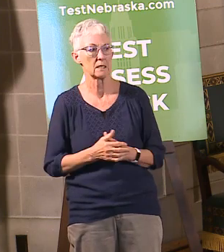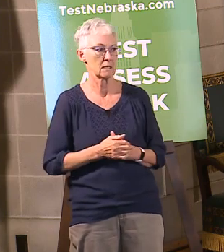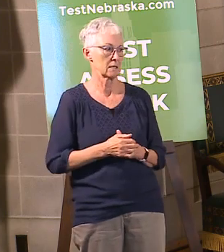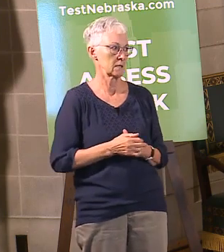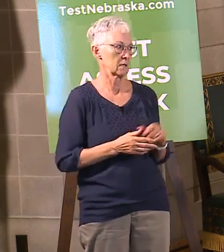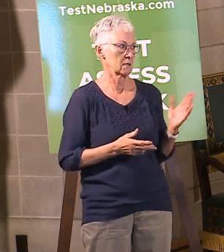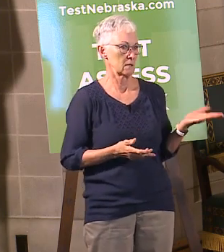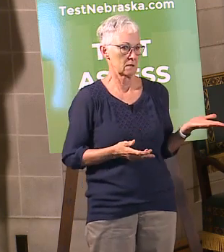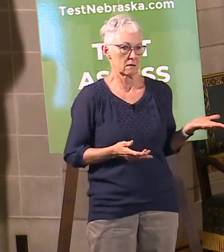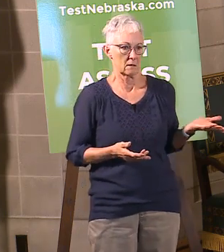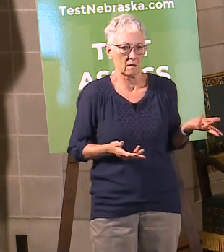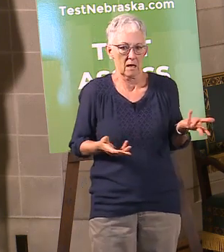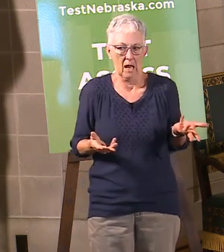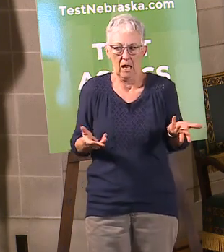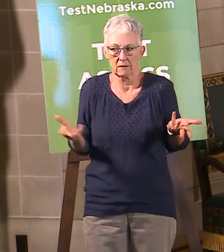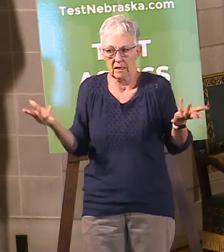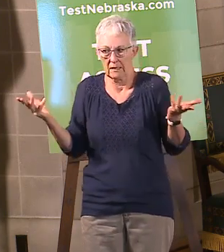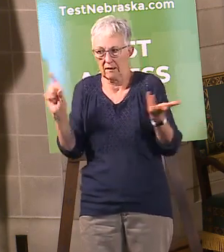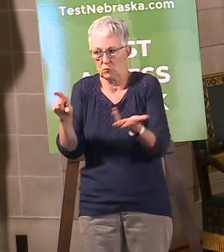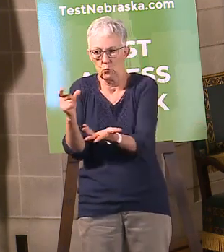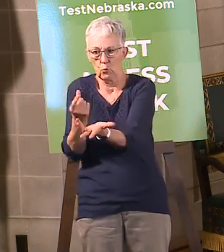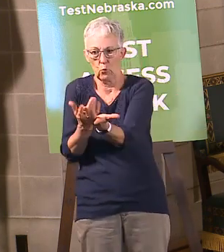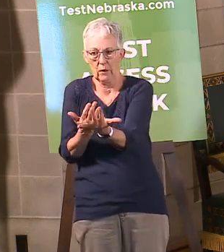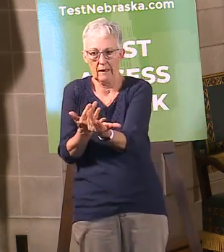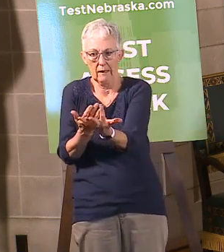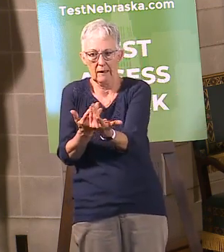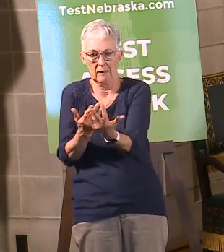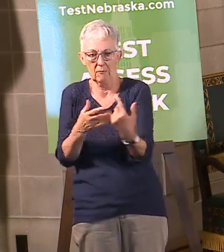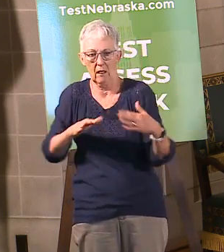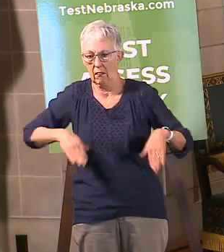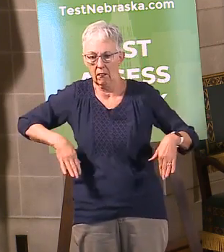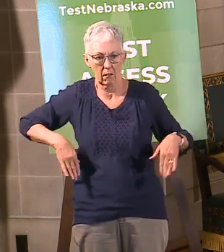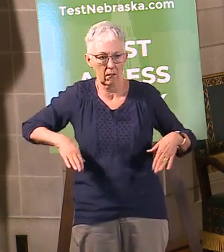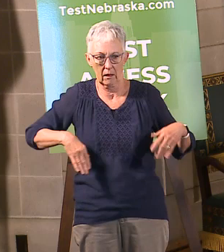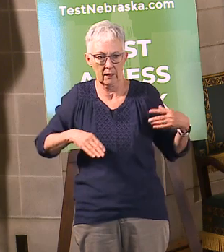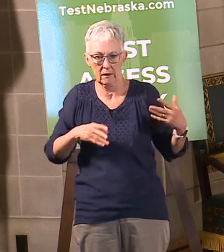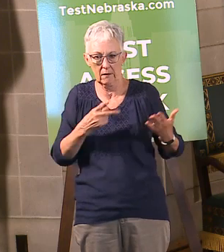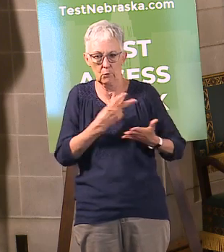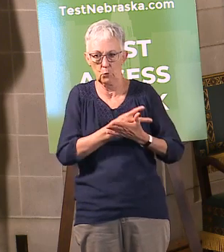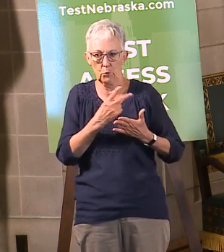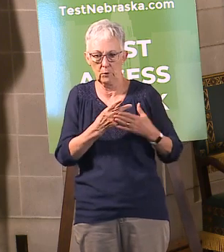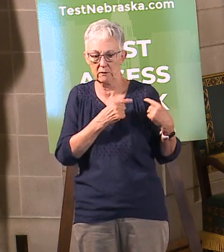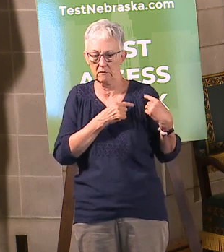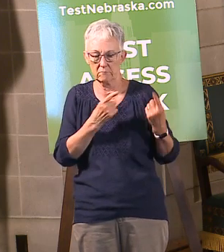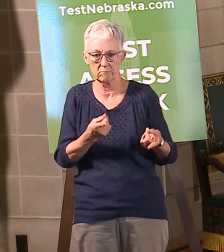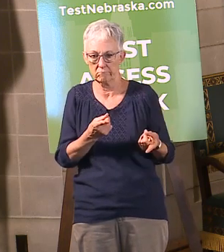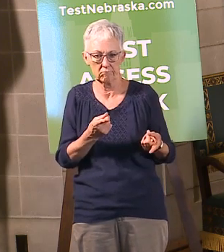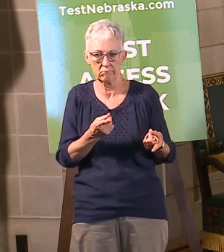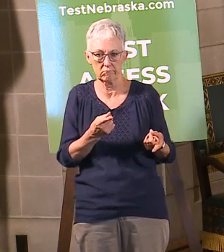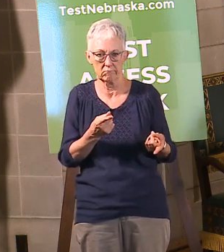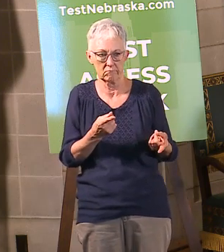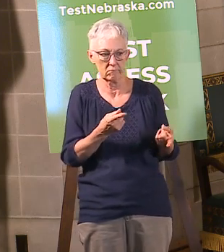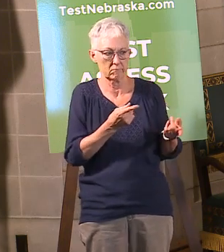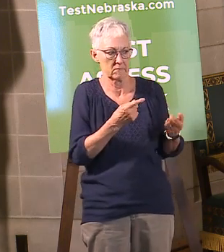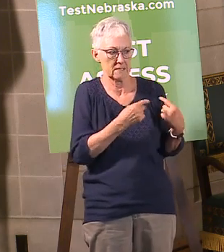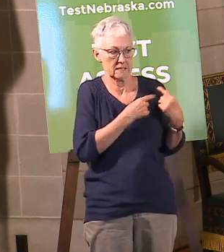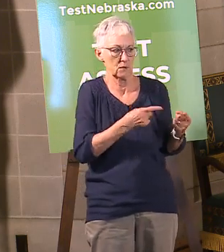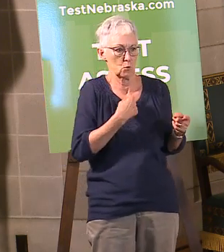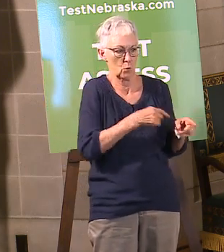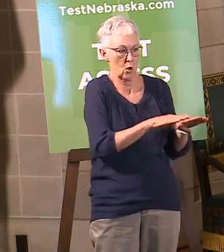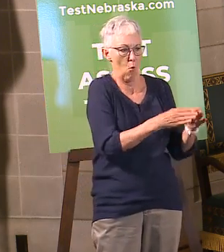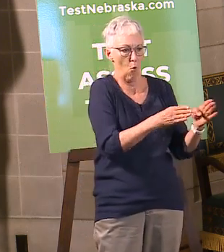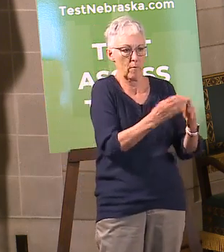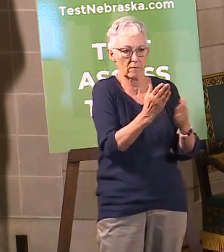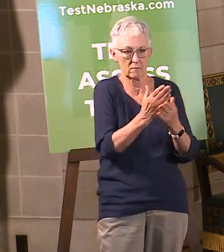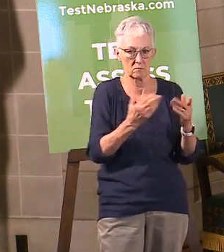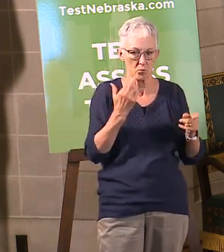just not even 2 weeks into looking at what we're doing since we've loosened some of the guidelines. We will be